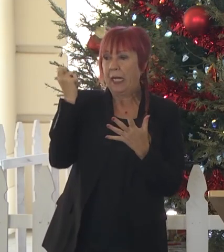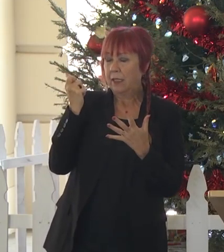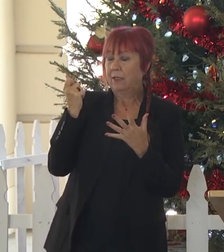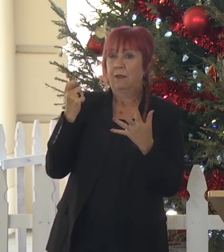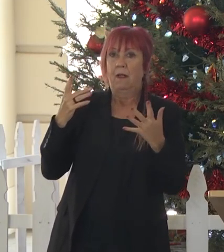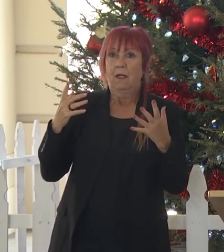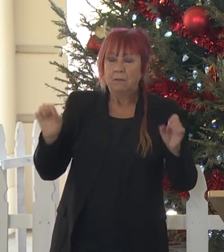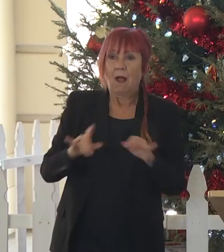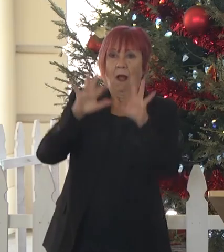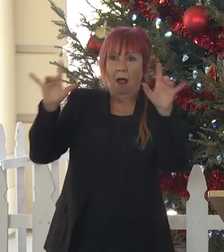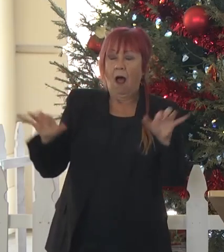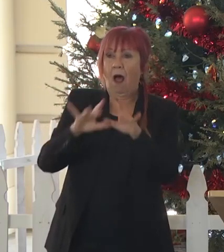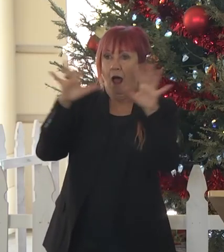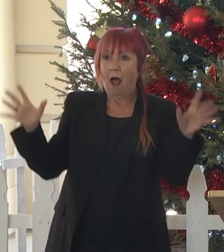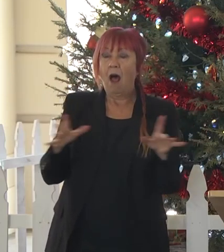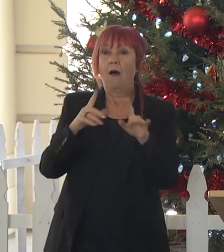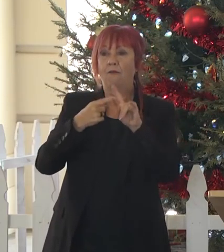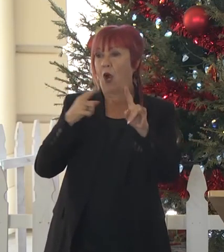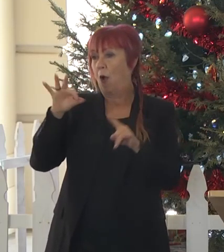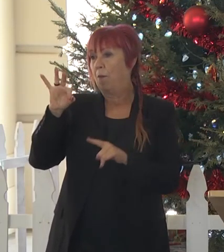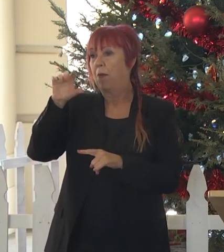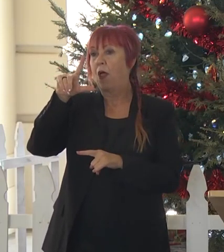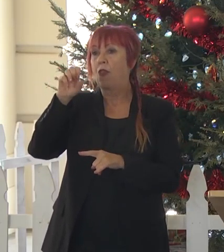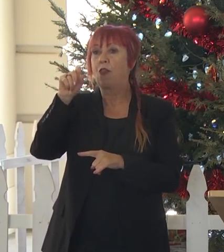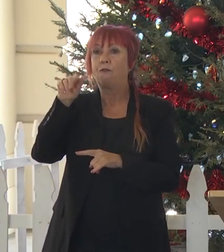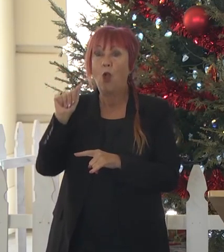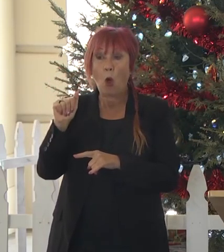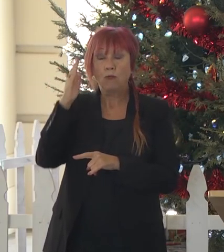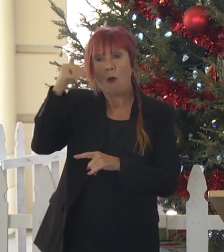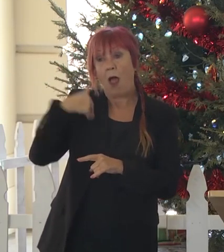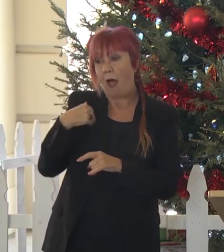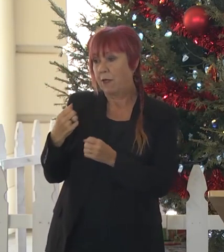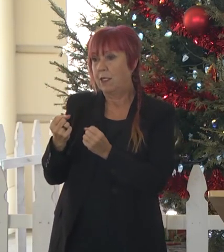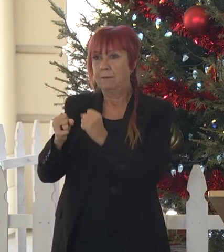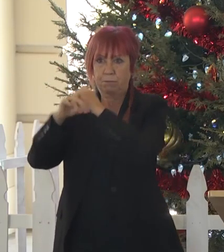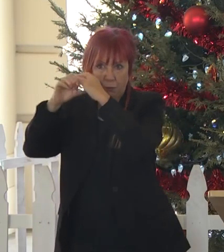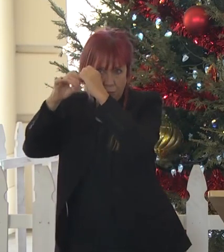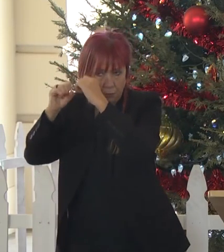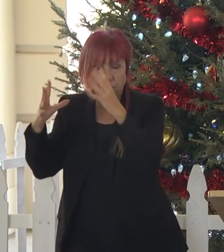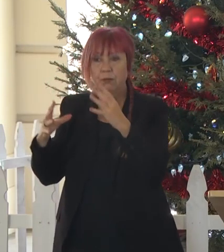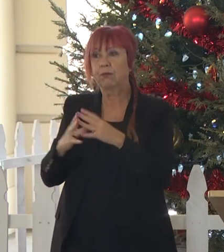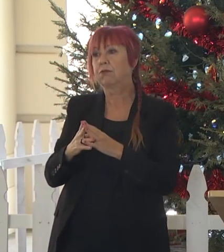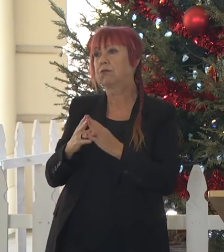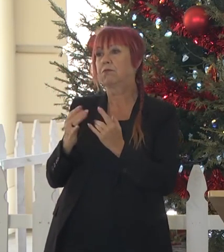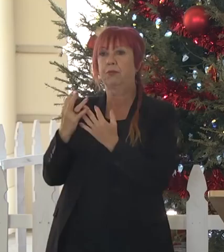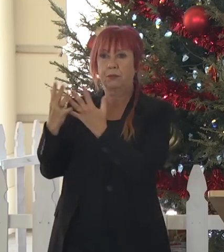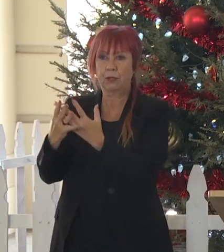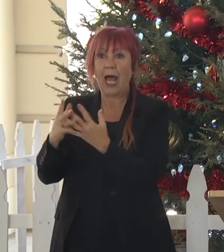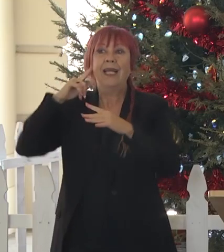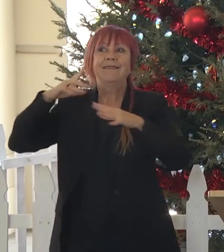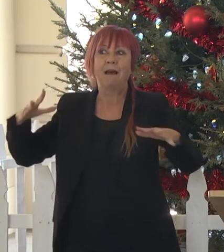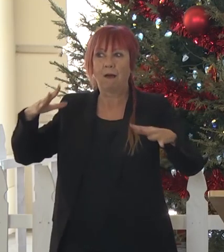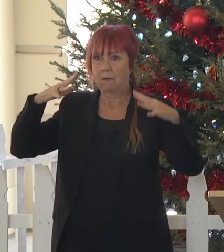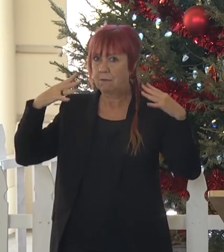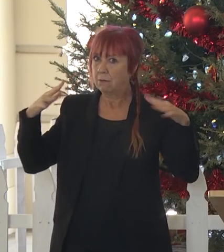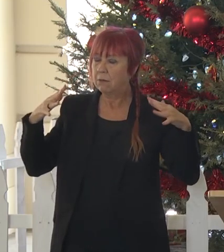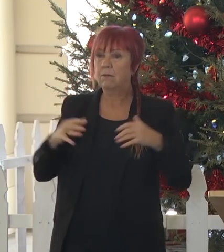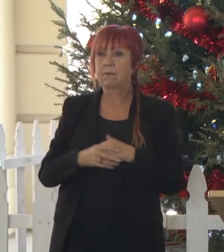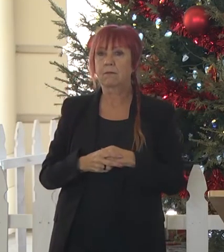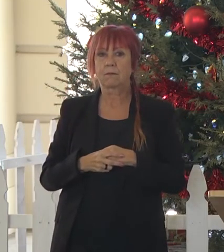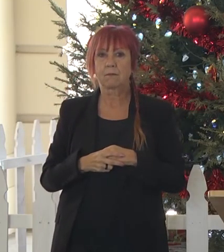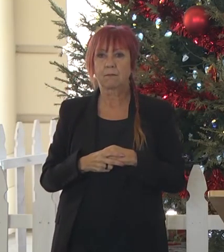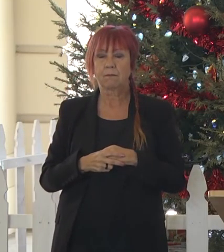occur from the floats, such as pyrotechnics and other loud sounds.